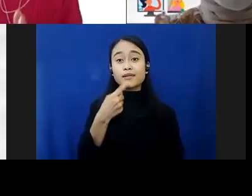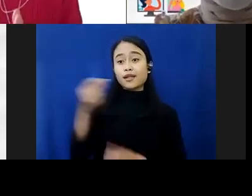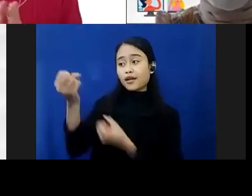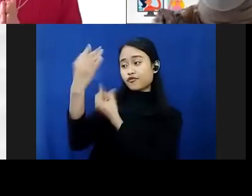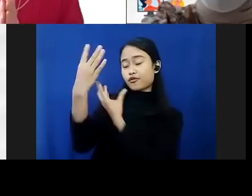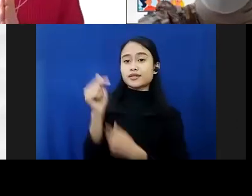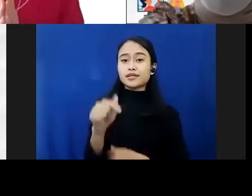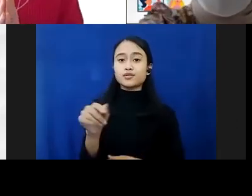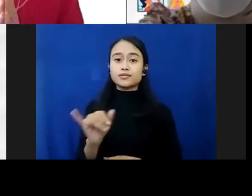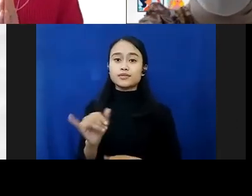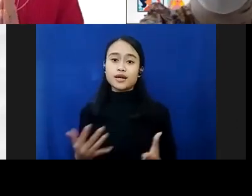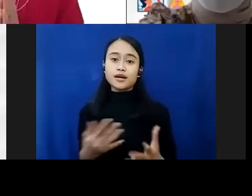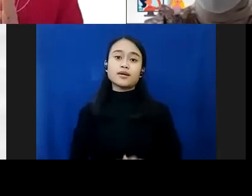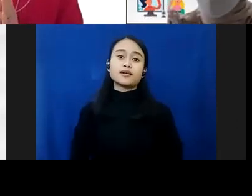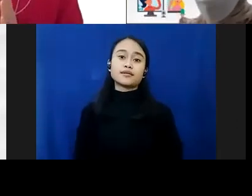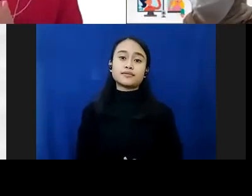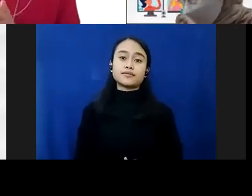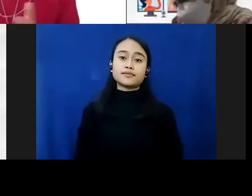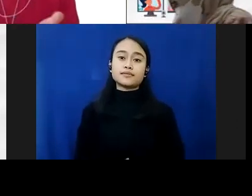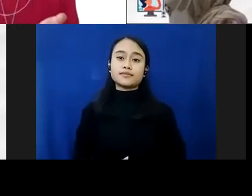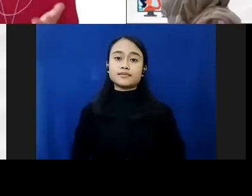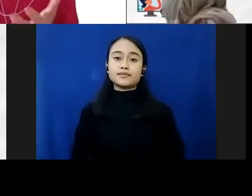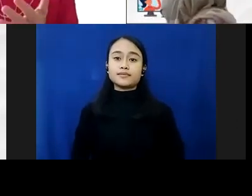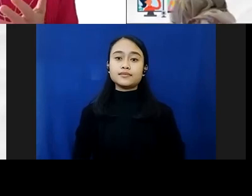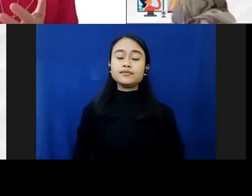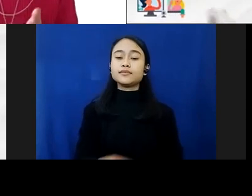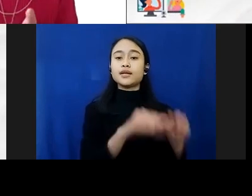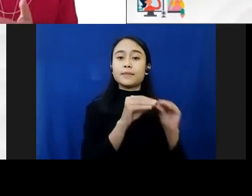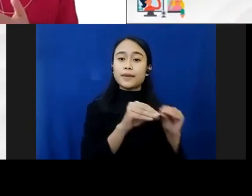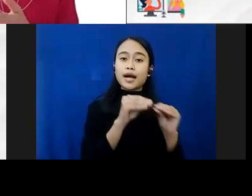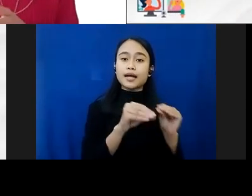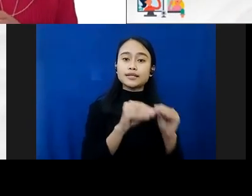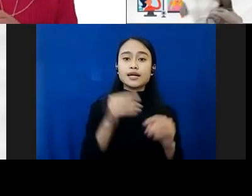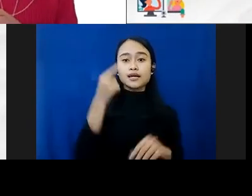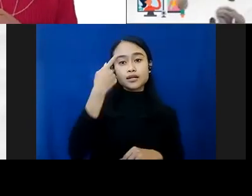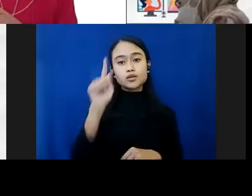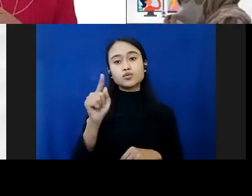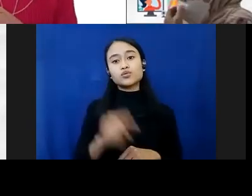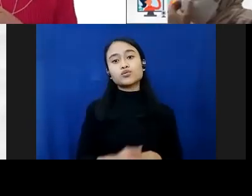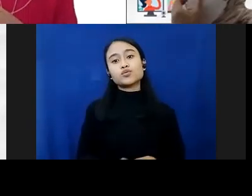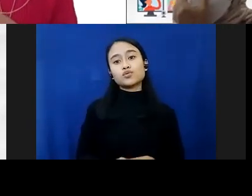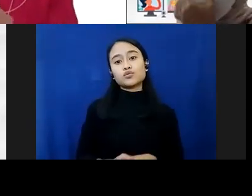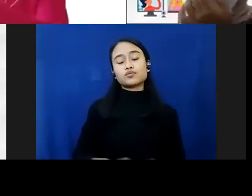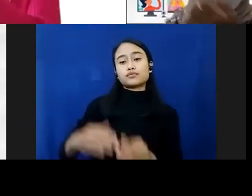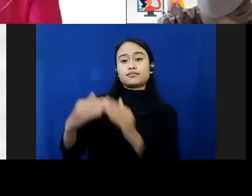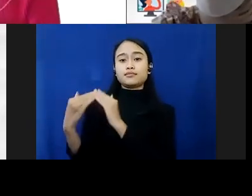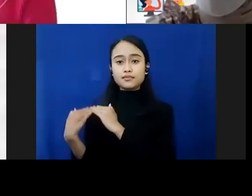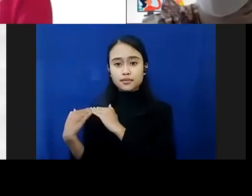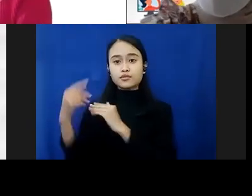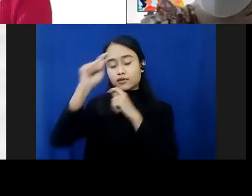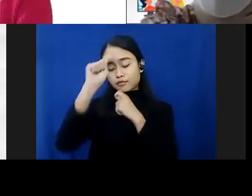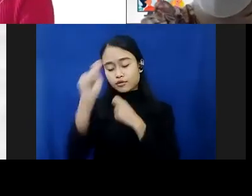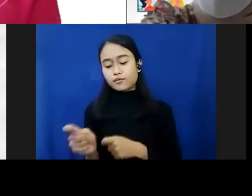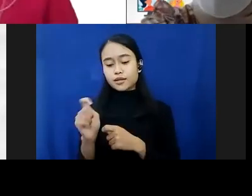normal sexual development but teaching respect for privacy and boundaries so what's